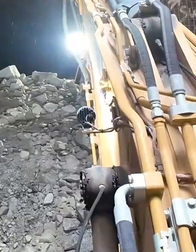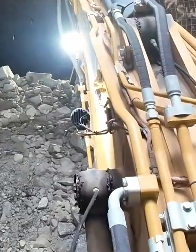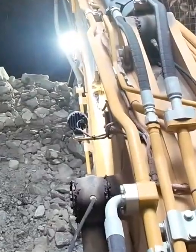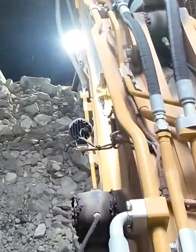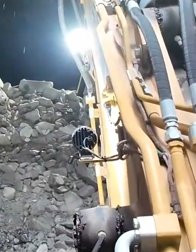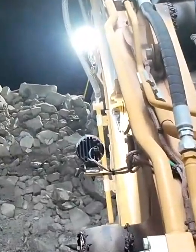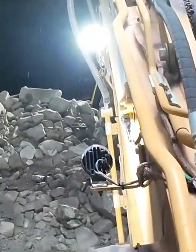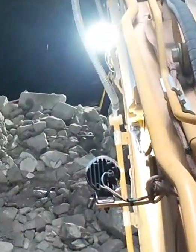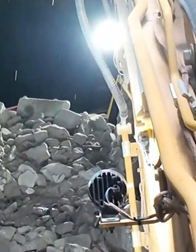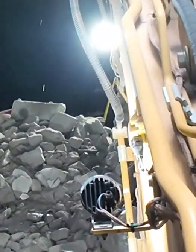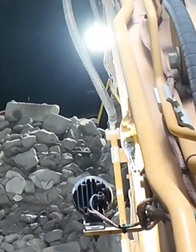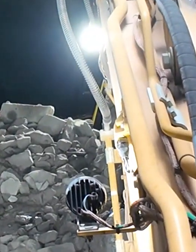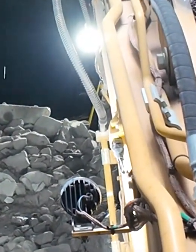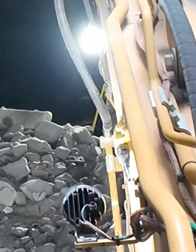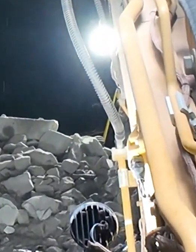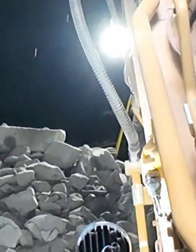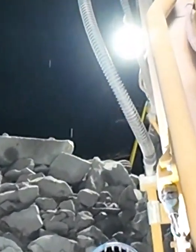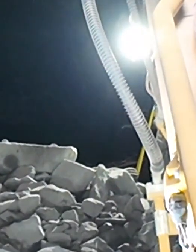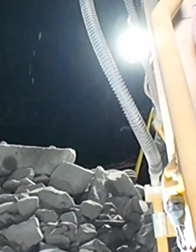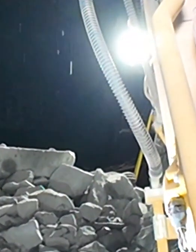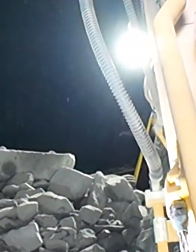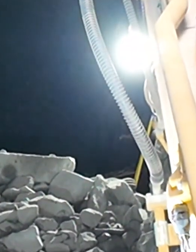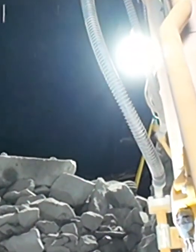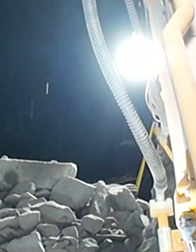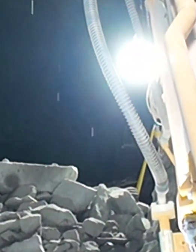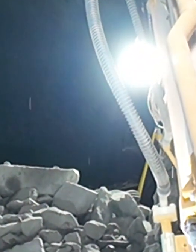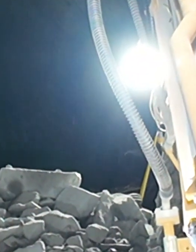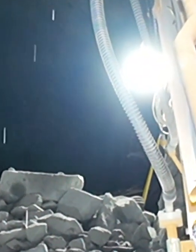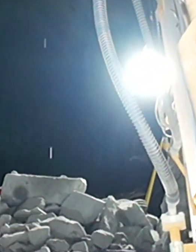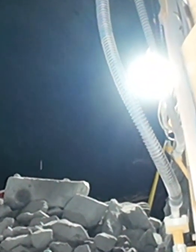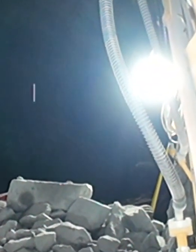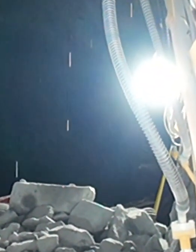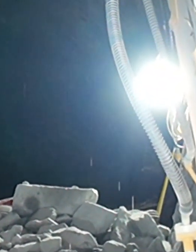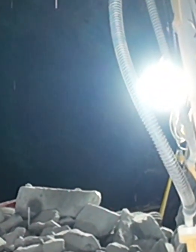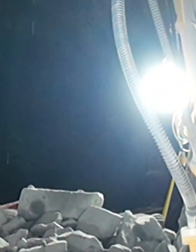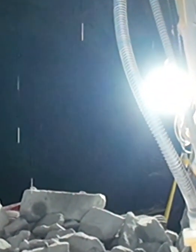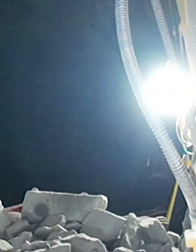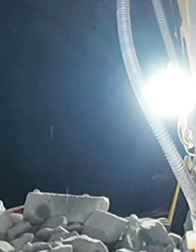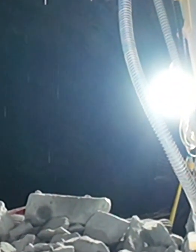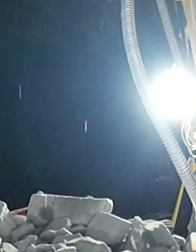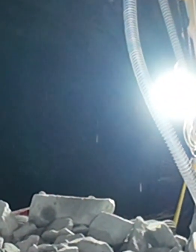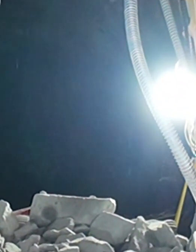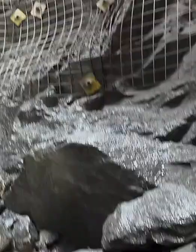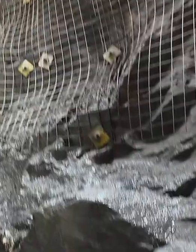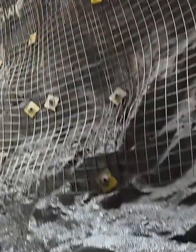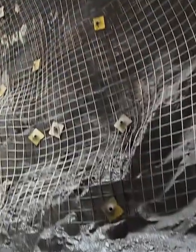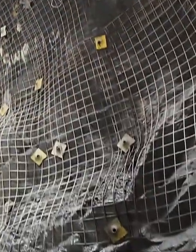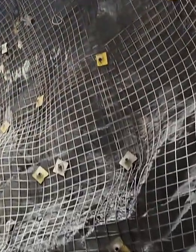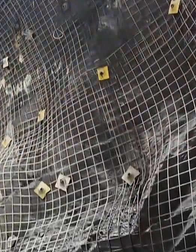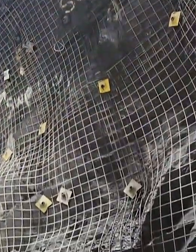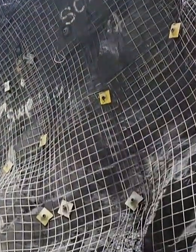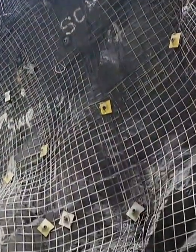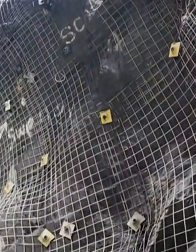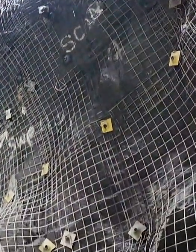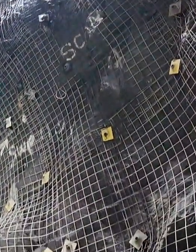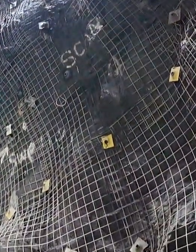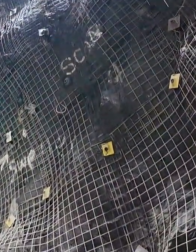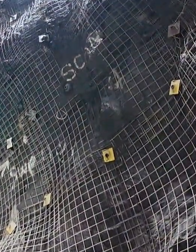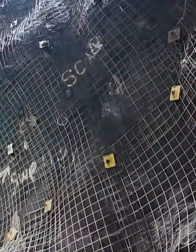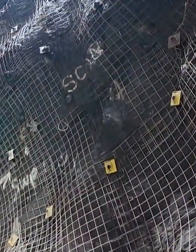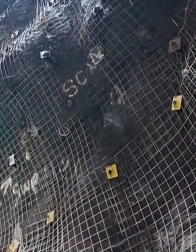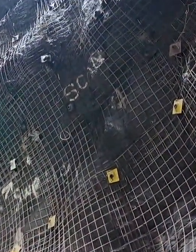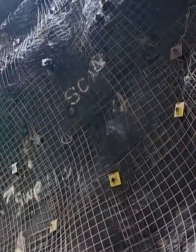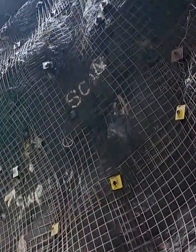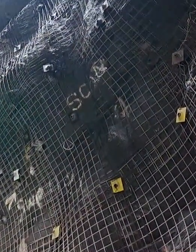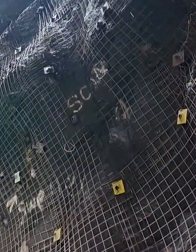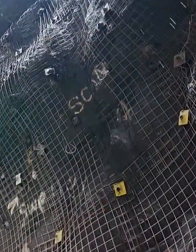largest public works project in Howard County history. and our way of making sure the road